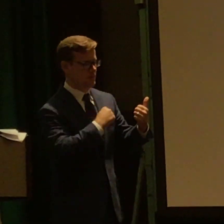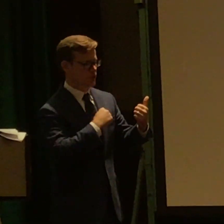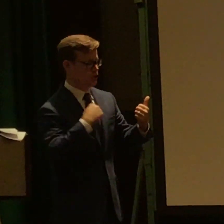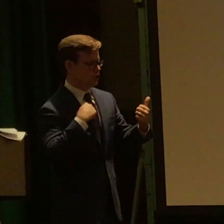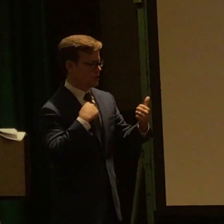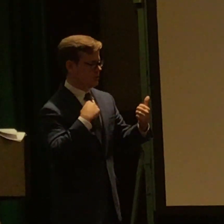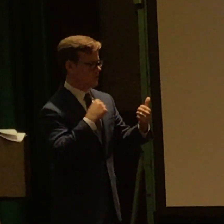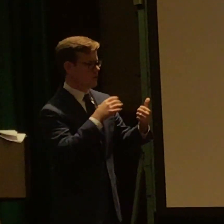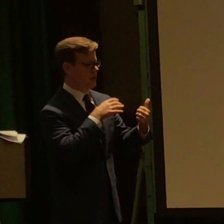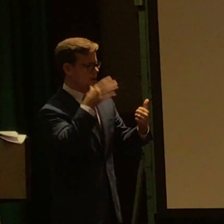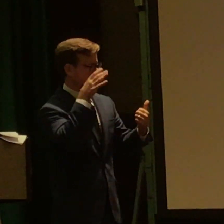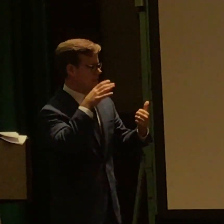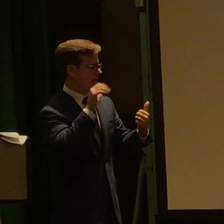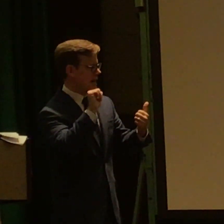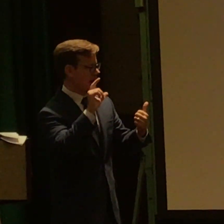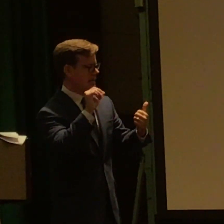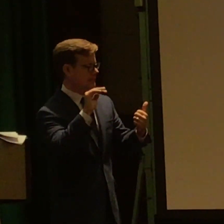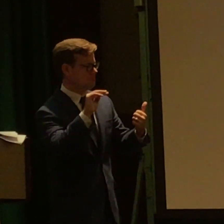Armed Services Committee.